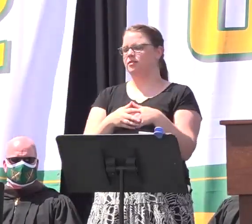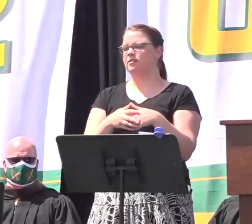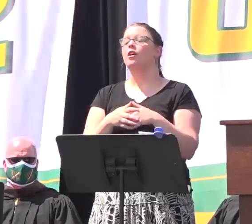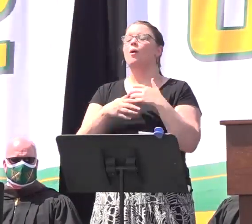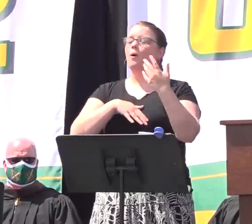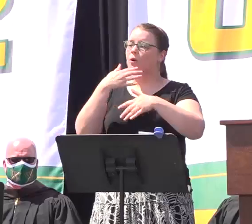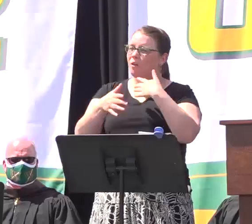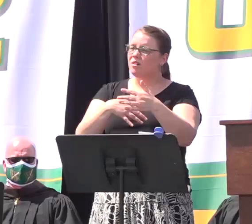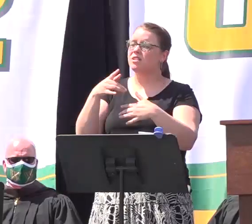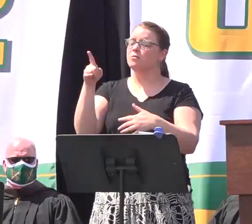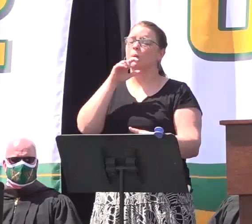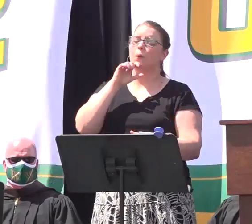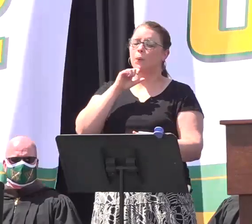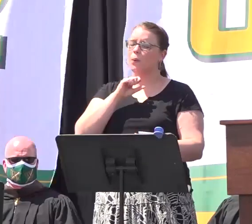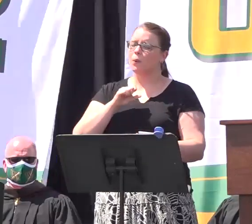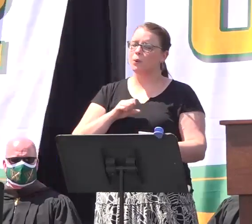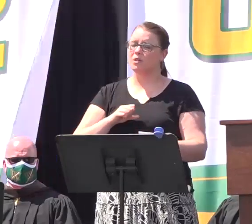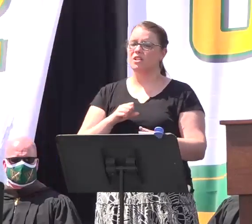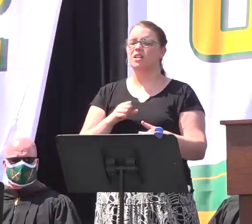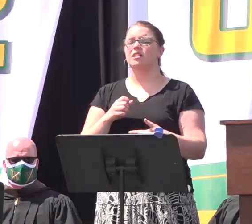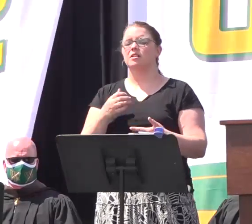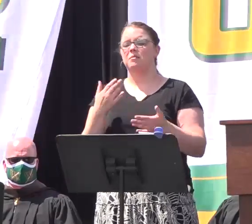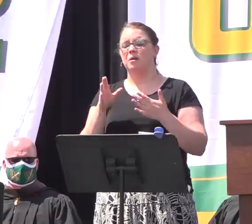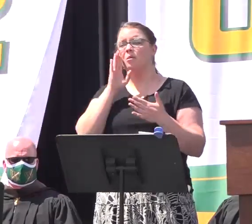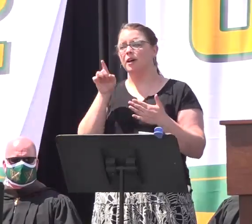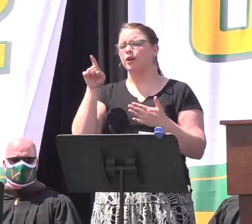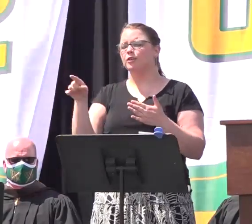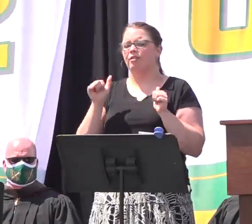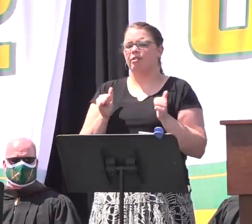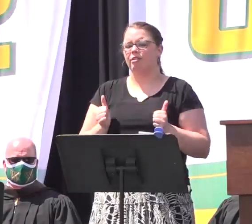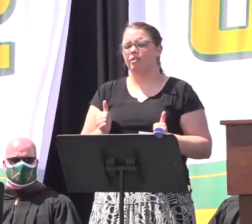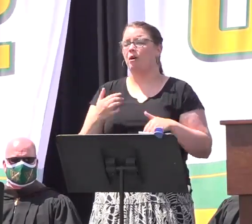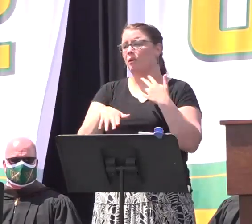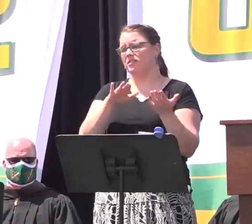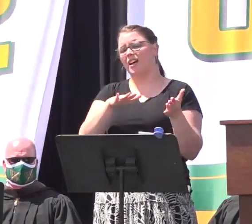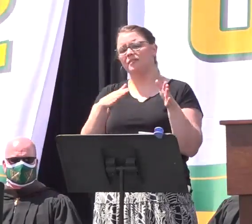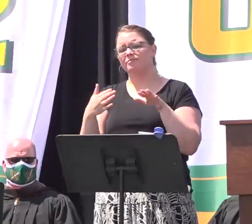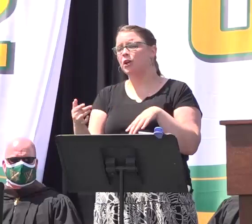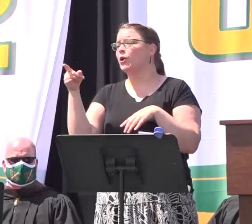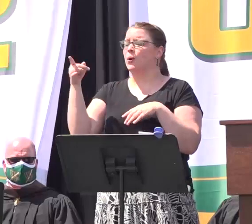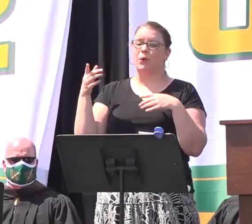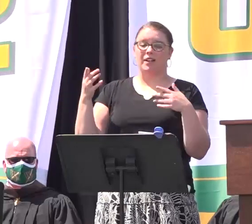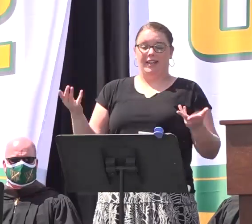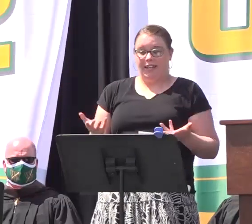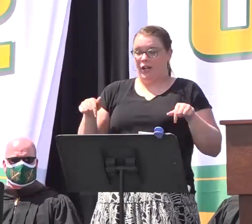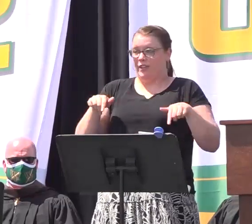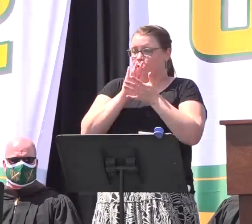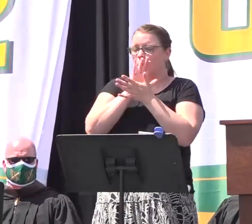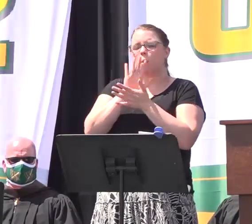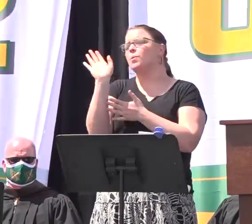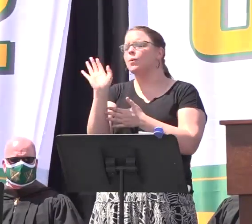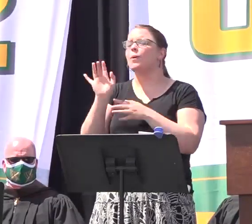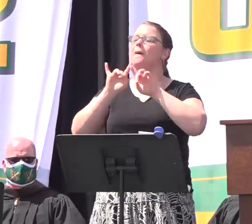away, but not your memories. Your memories will always carry you back here to your school, to